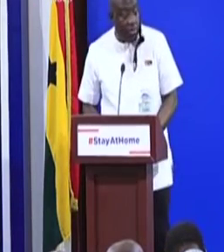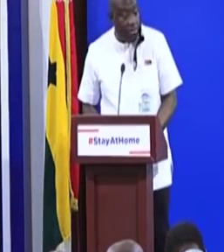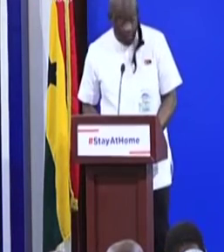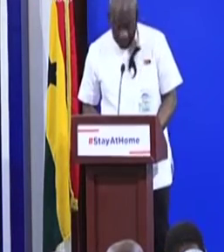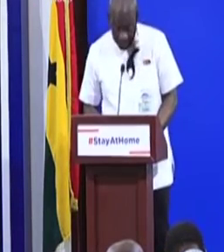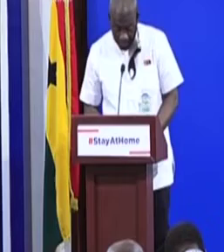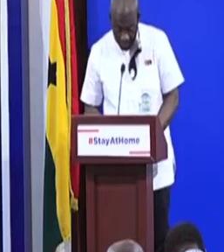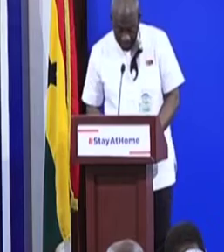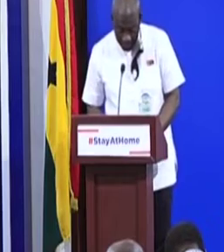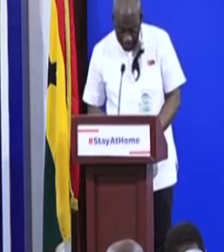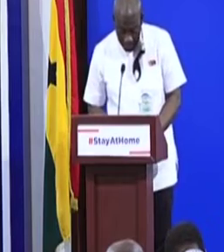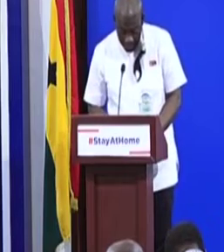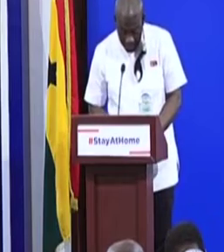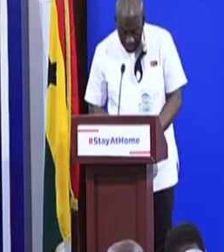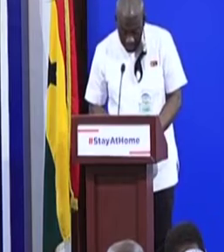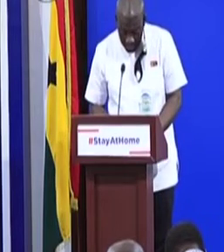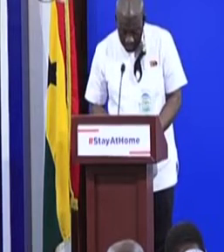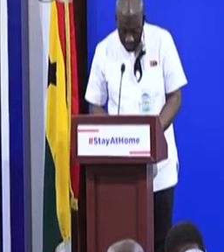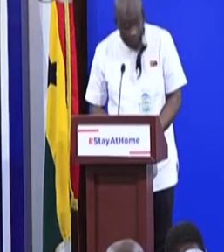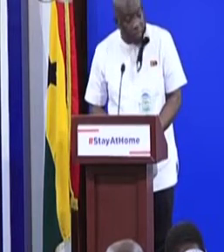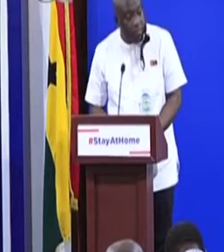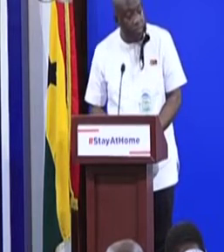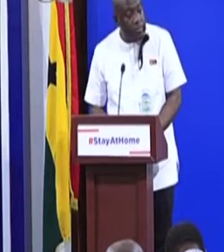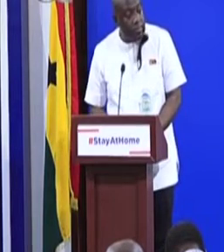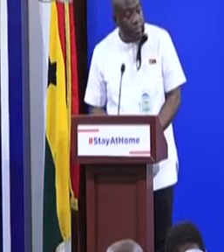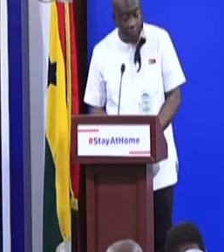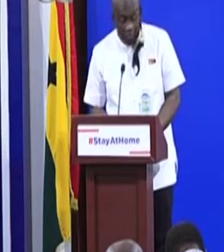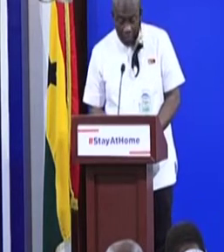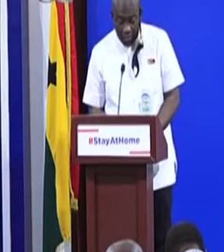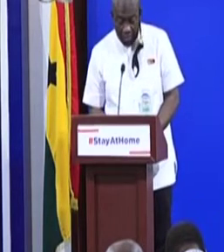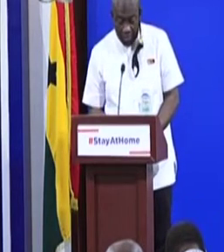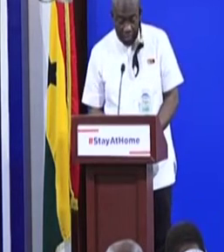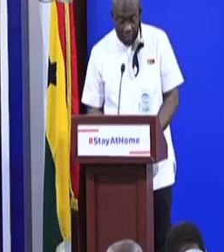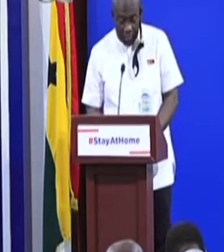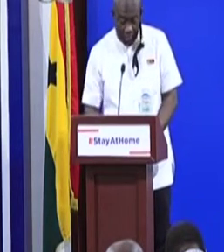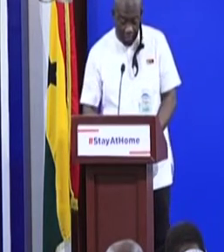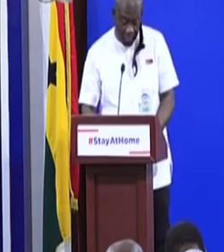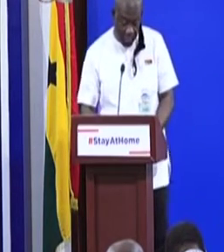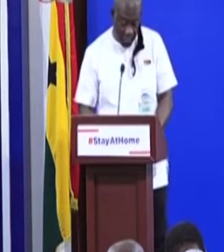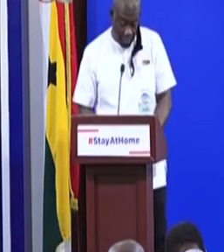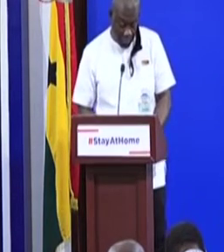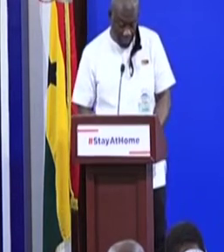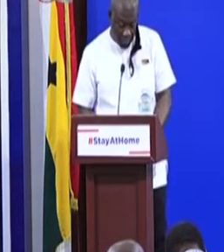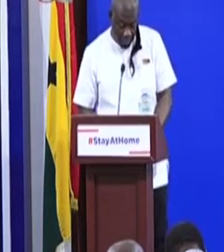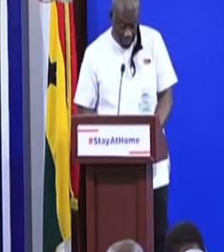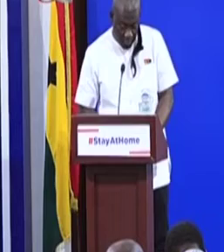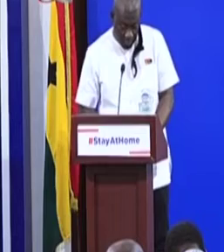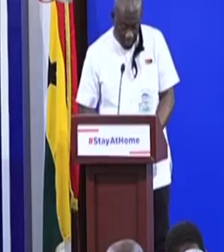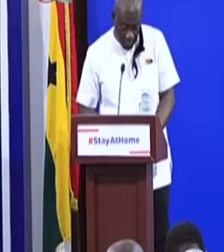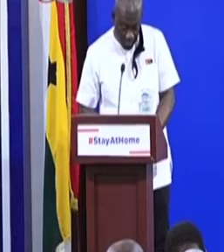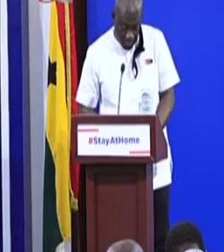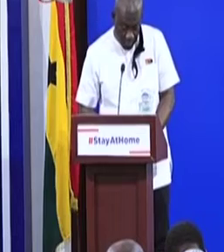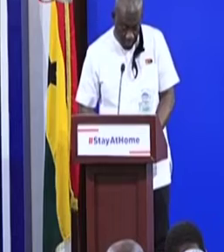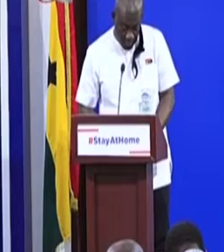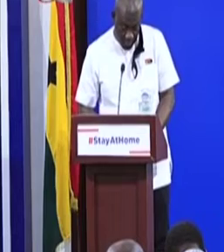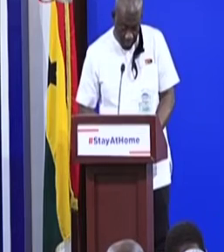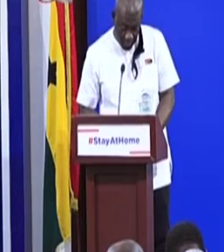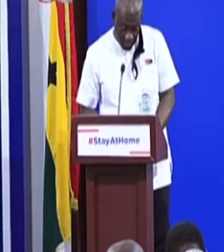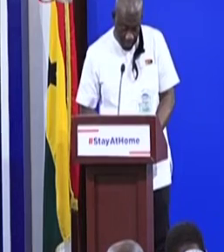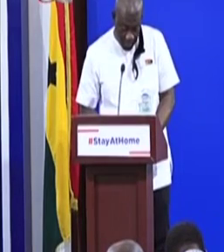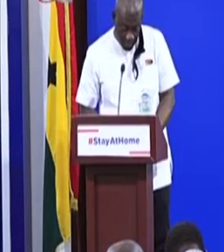thank you, Honorable Minister. My name is Bismarck Point, broker journalist. My question is actually coming from the Eastern